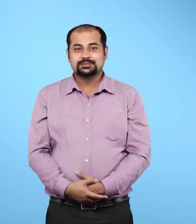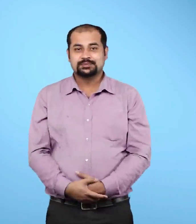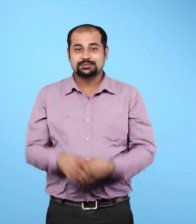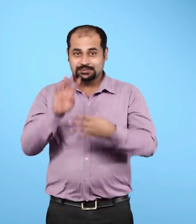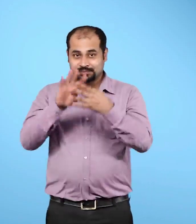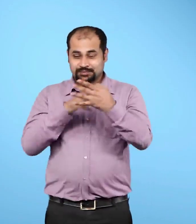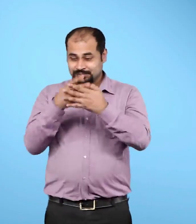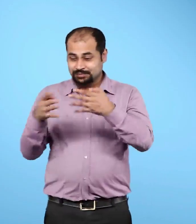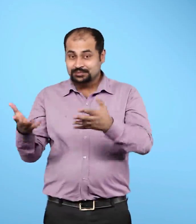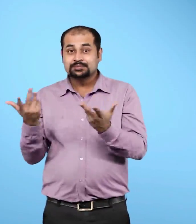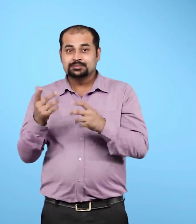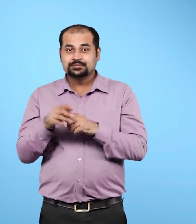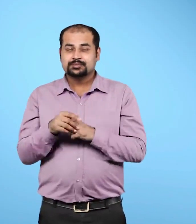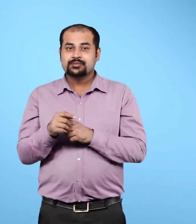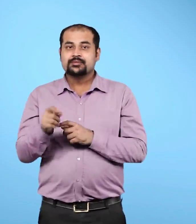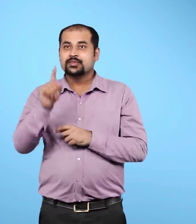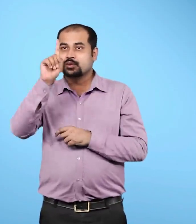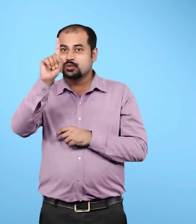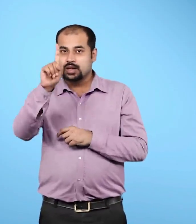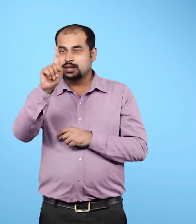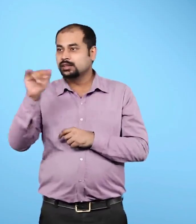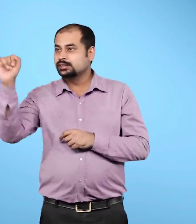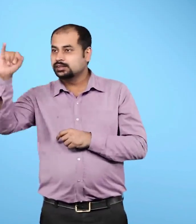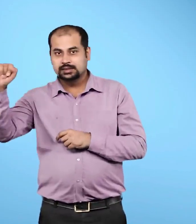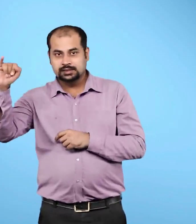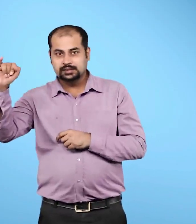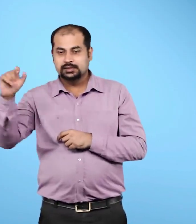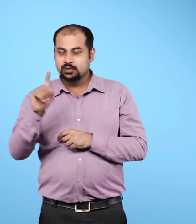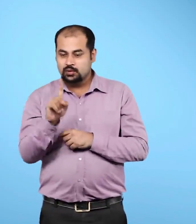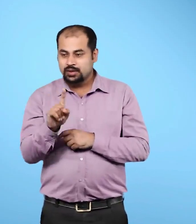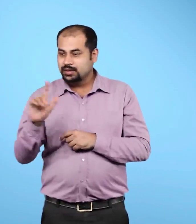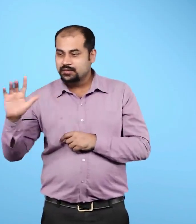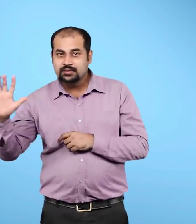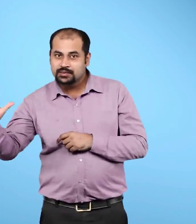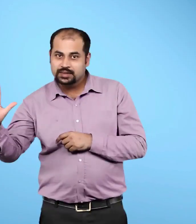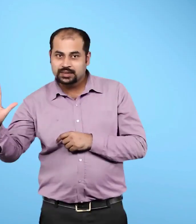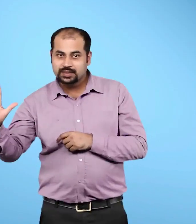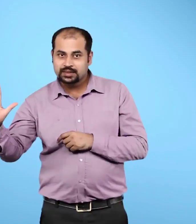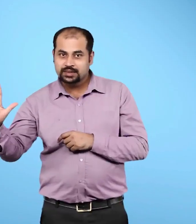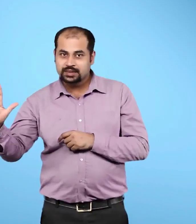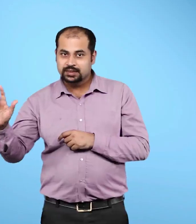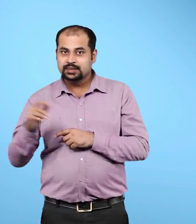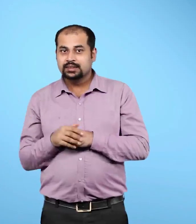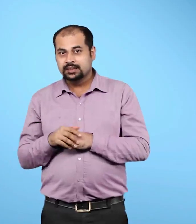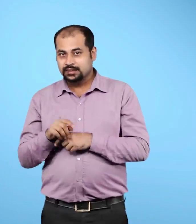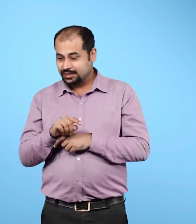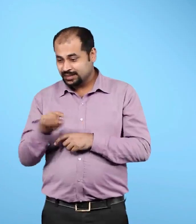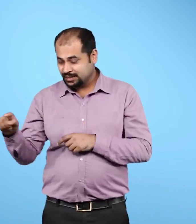The table on the right side of shopkeeper reads as row 1, column 1, number